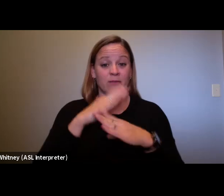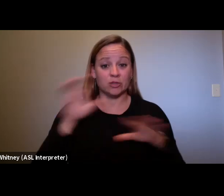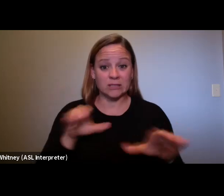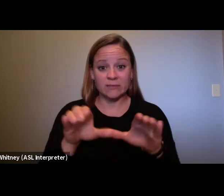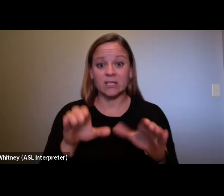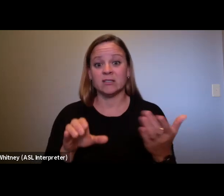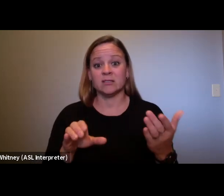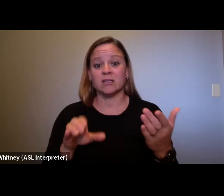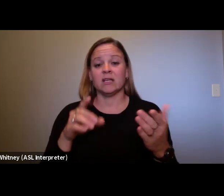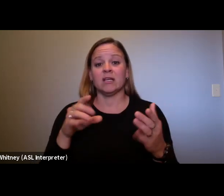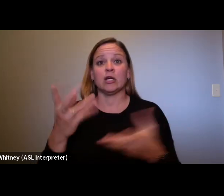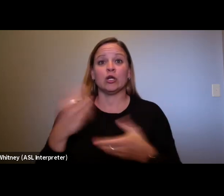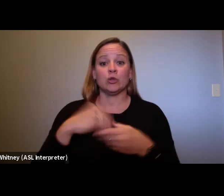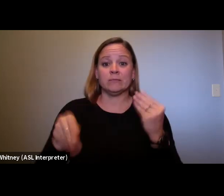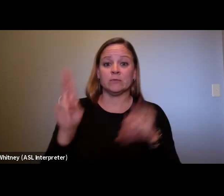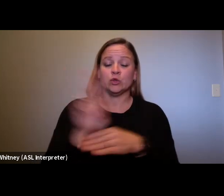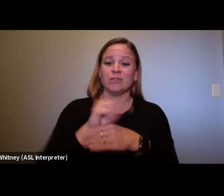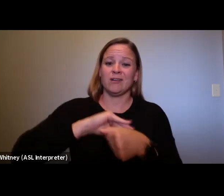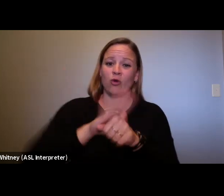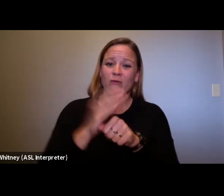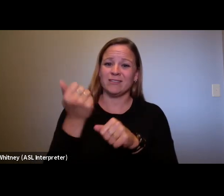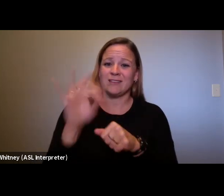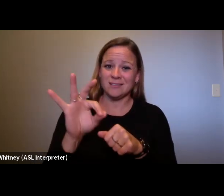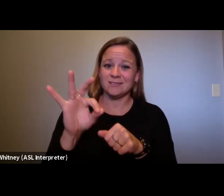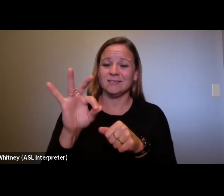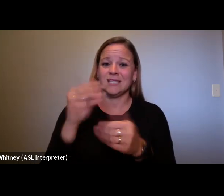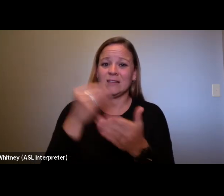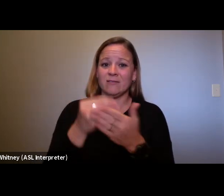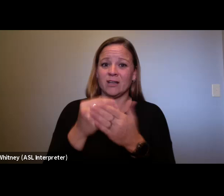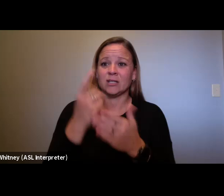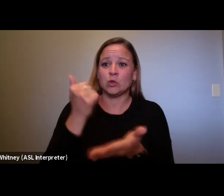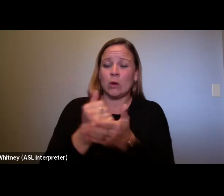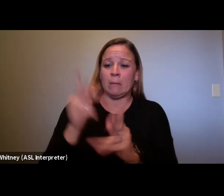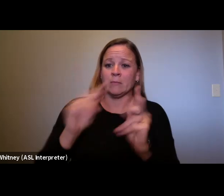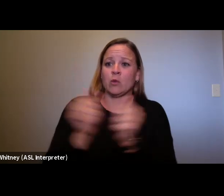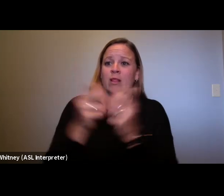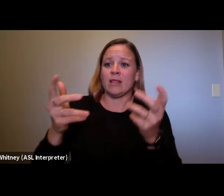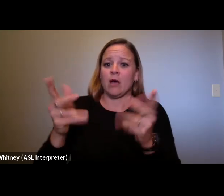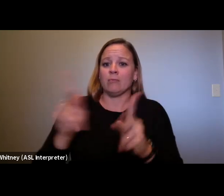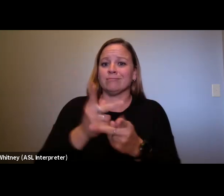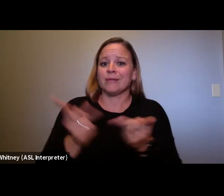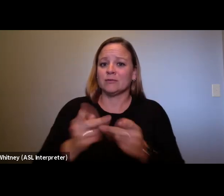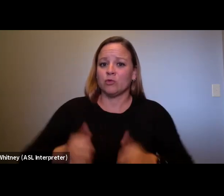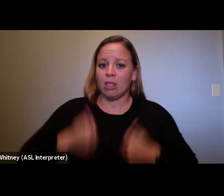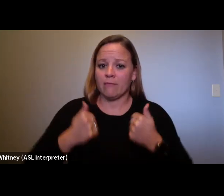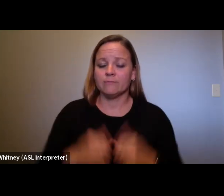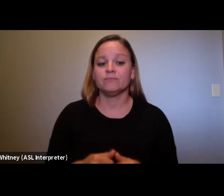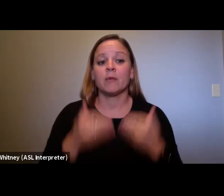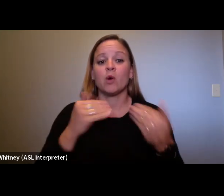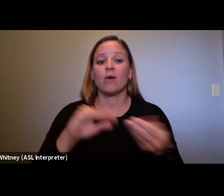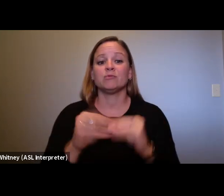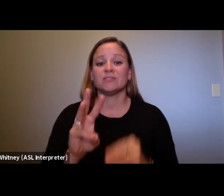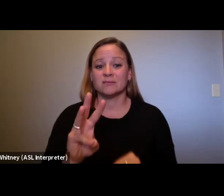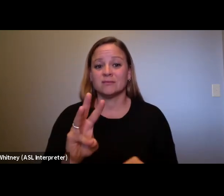leveraging COVID-19 funding to support consumers without places to live. And I'm going to go ahead to slide 6